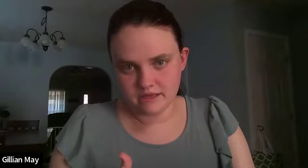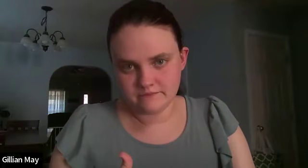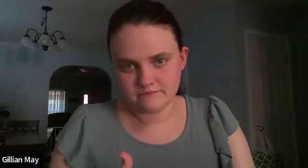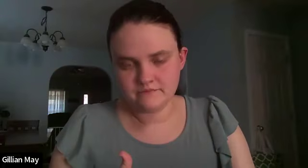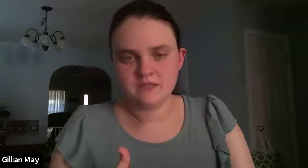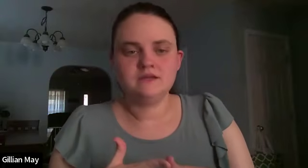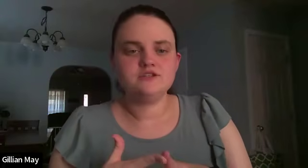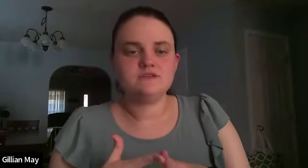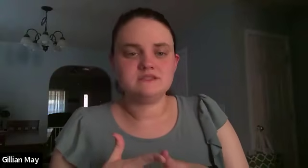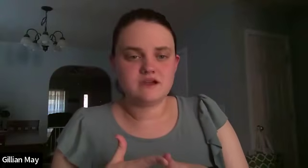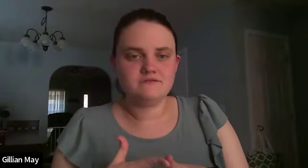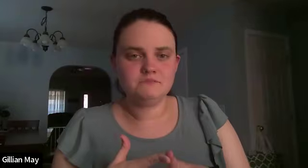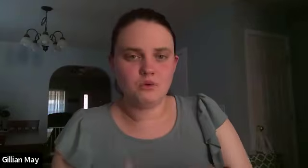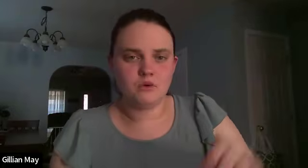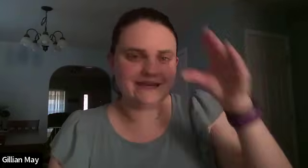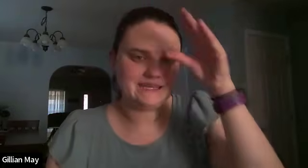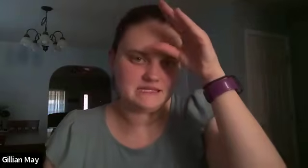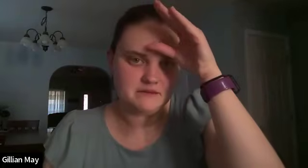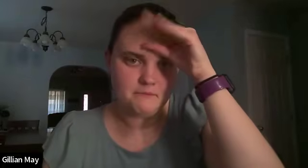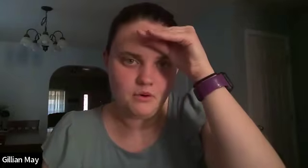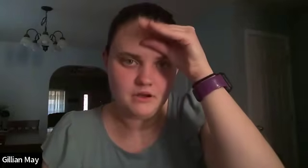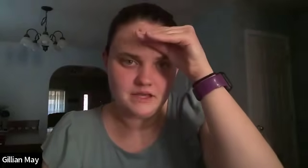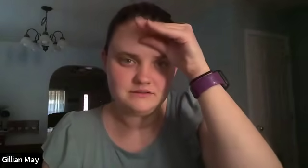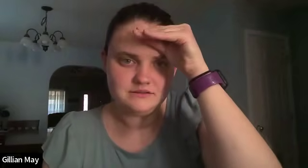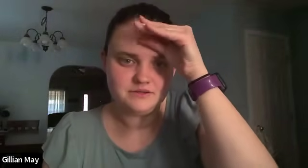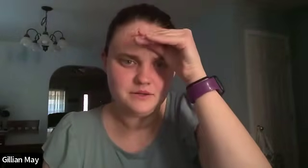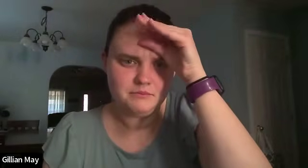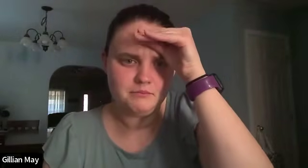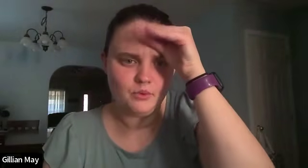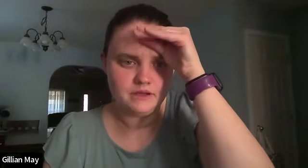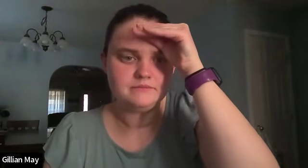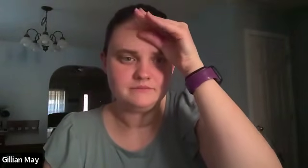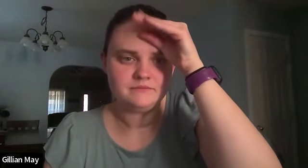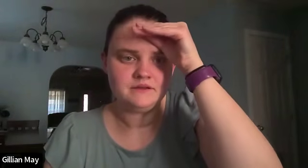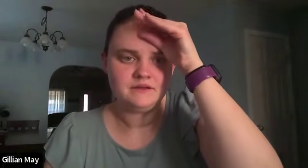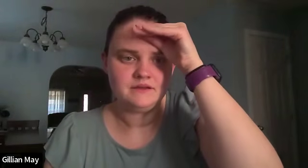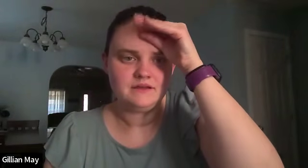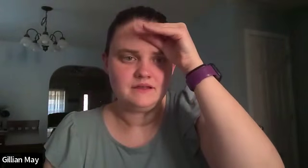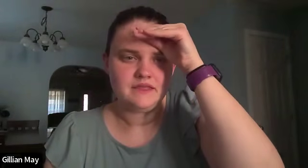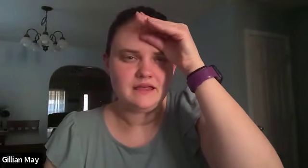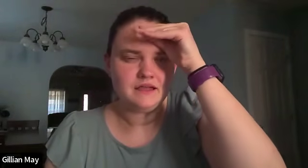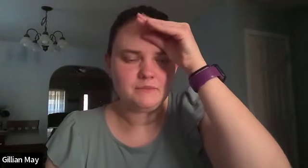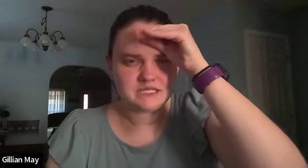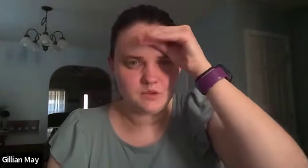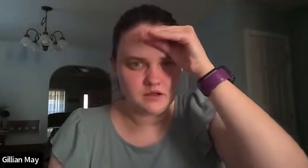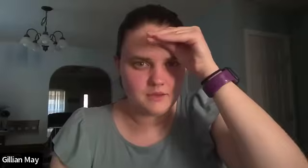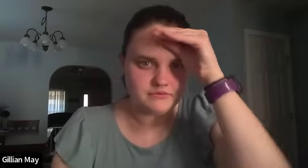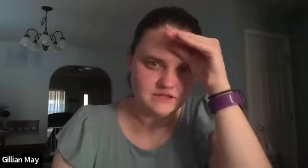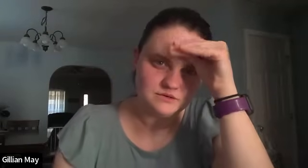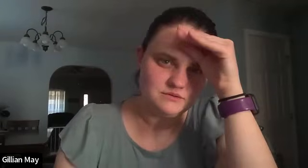boy. So the sign for boy is boy, boy. Think like a baseball cap. That's always